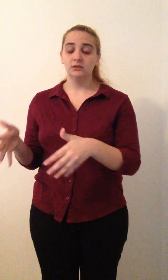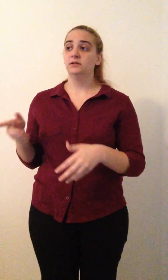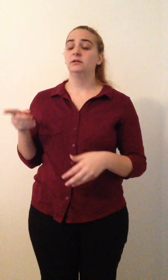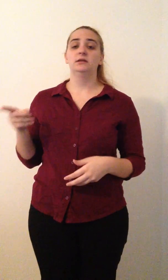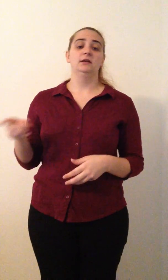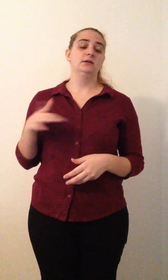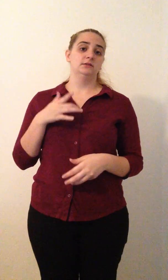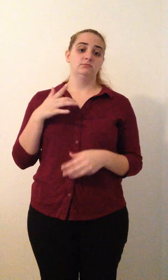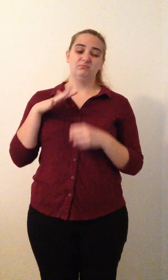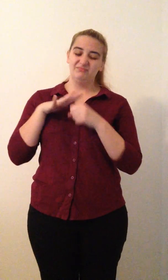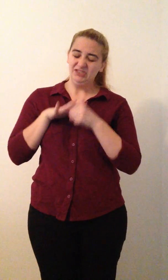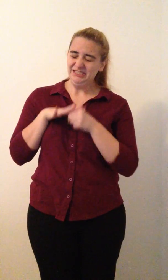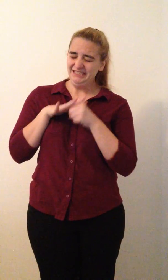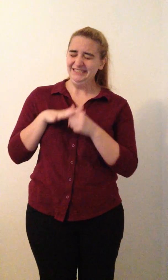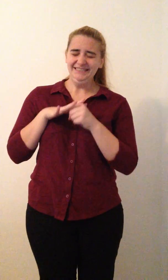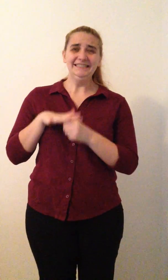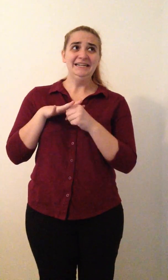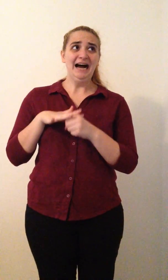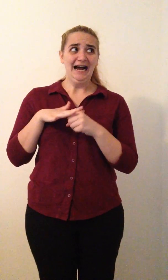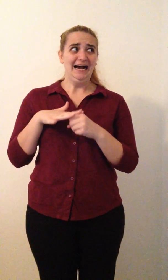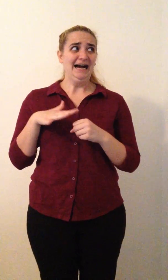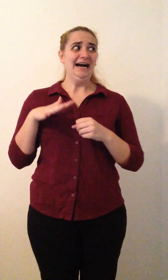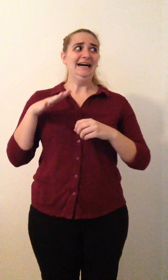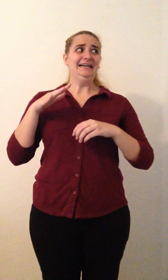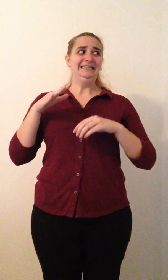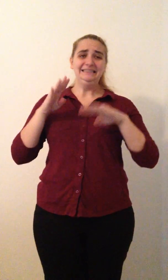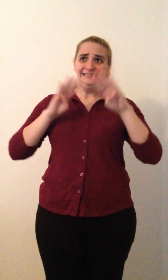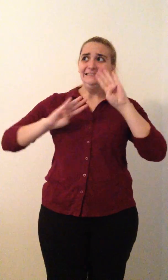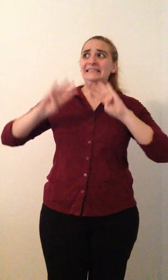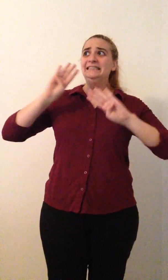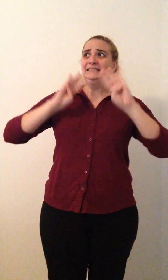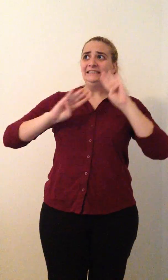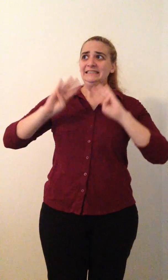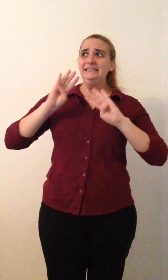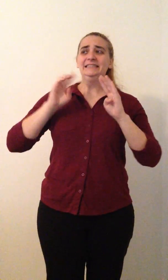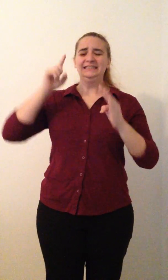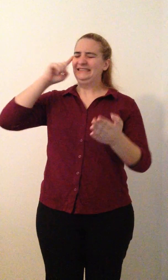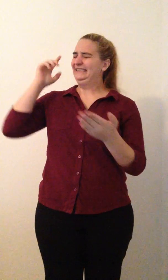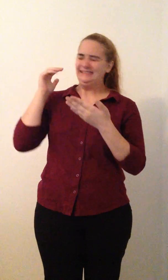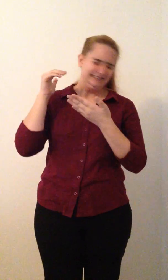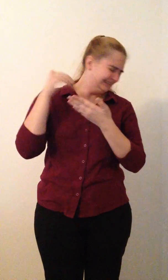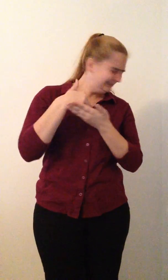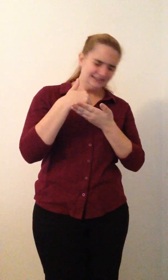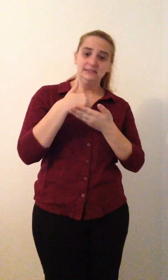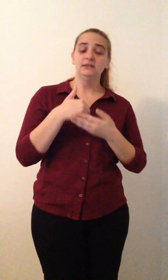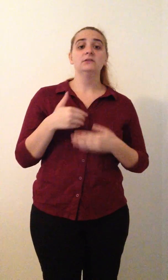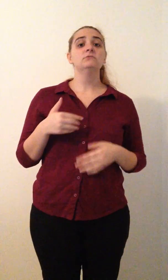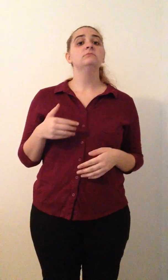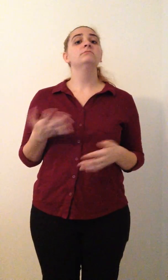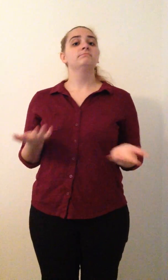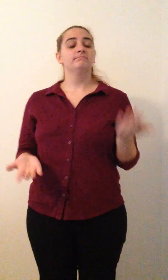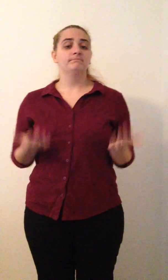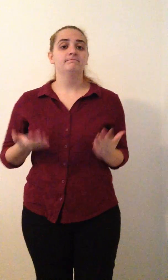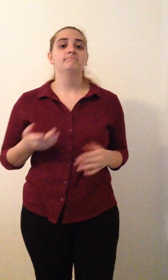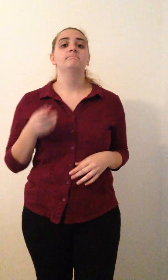is constantly freaking out over every little thing, if you say, I'm going to go play basketball with my friends, or I want to